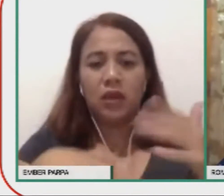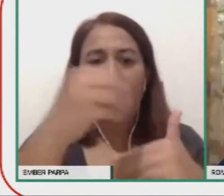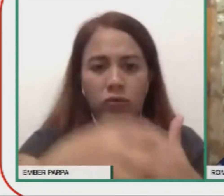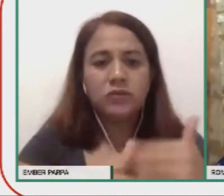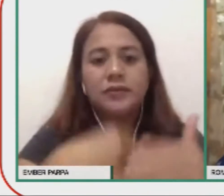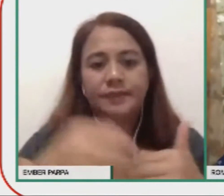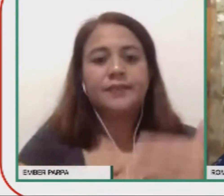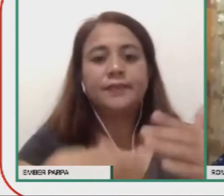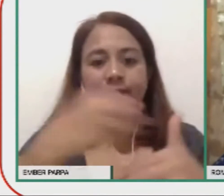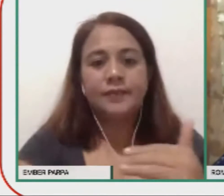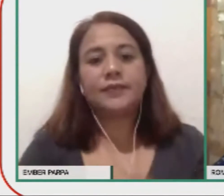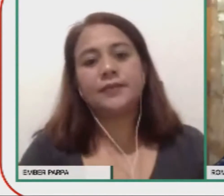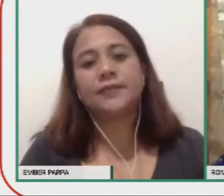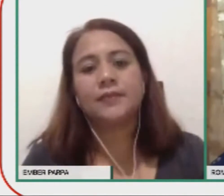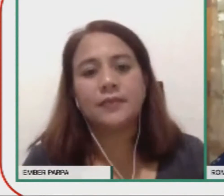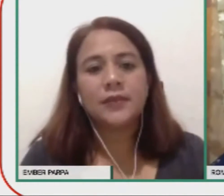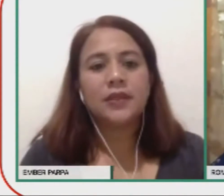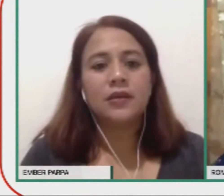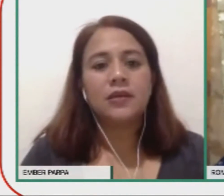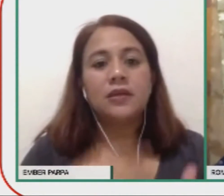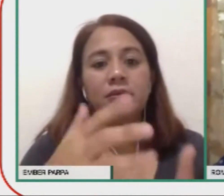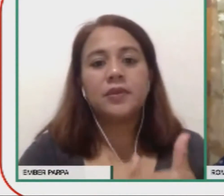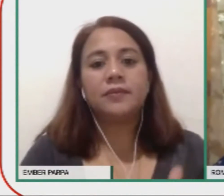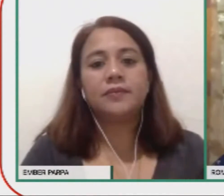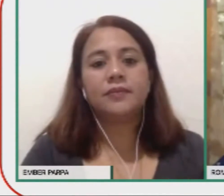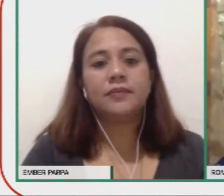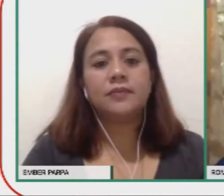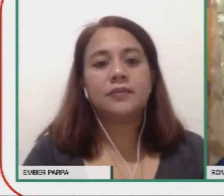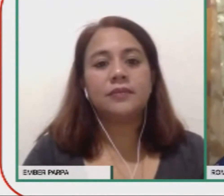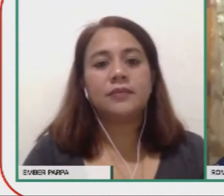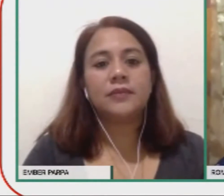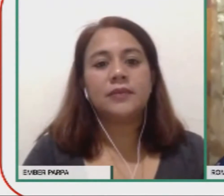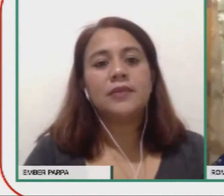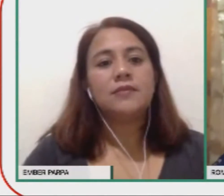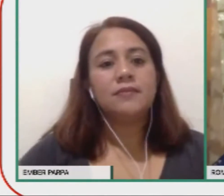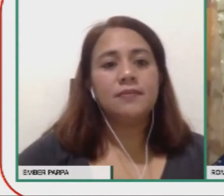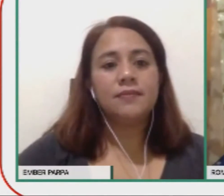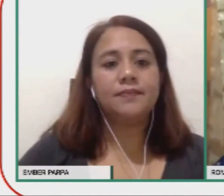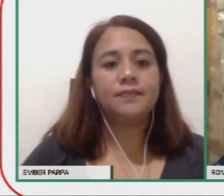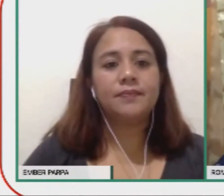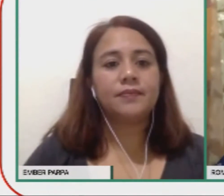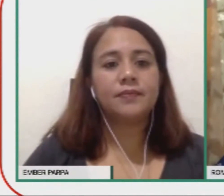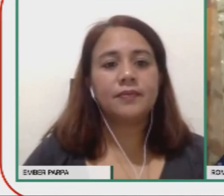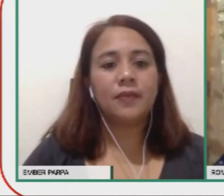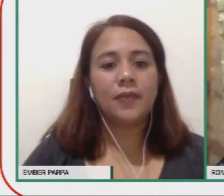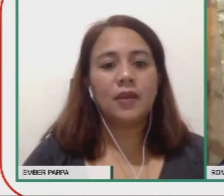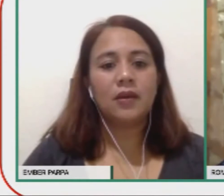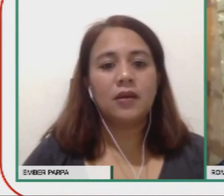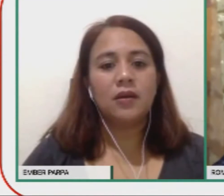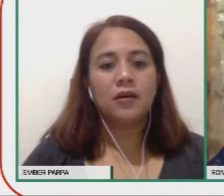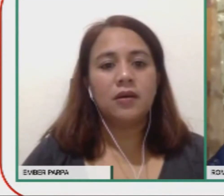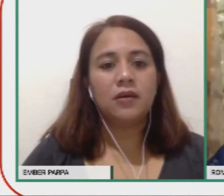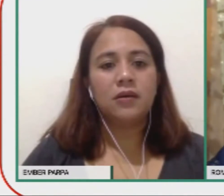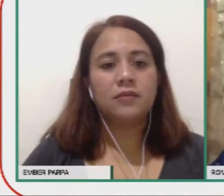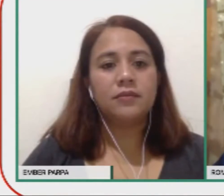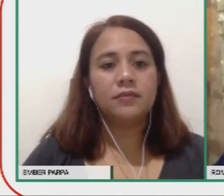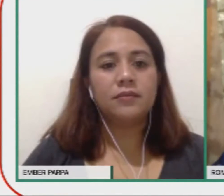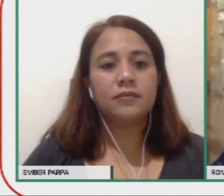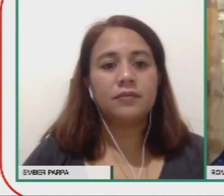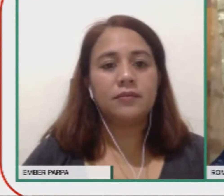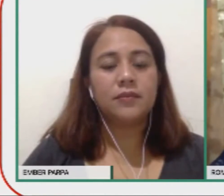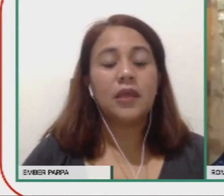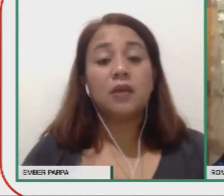So I suppose that was the time when he's able to go out only when I am there, when I